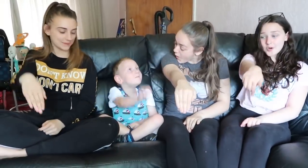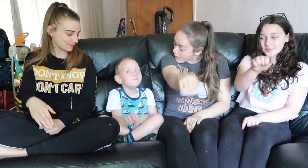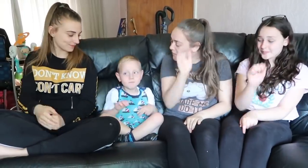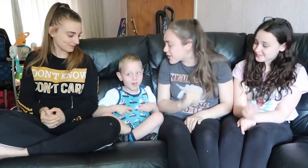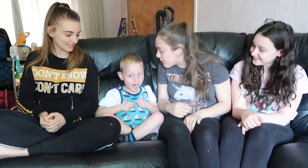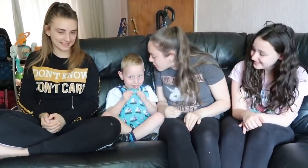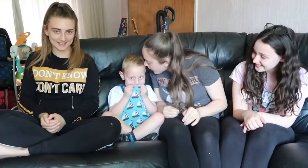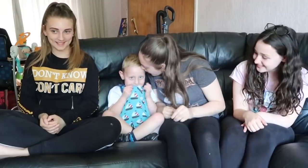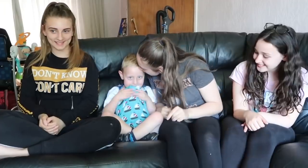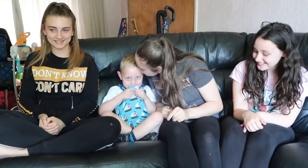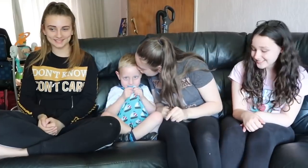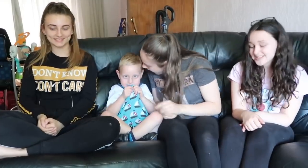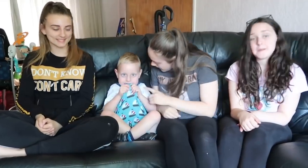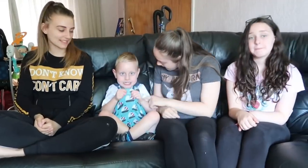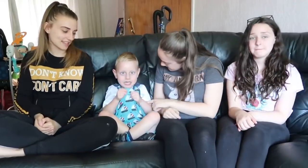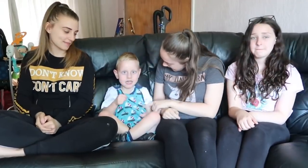Good boy! Are you ready?